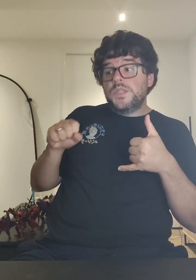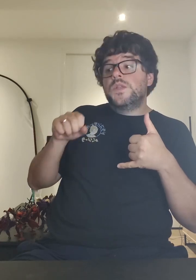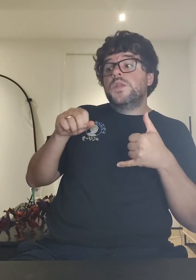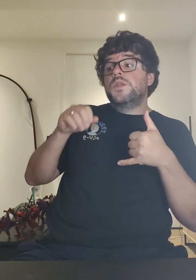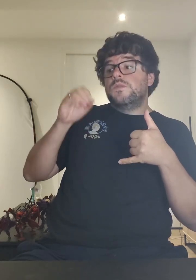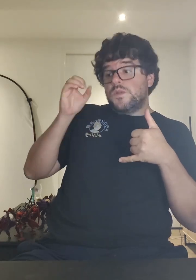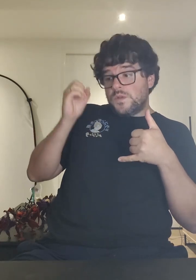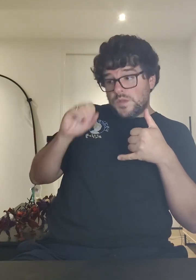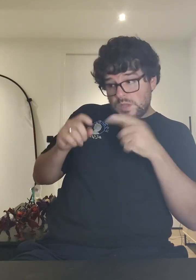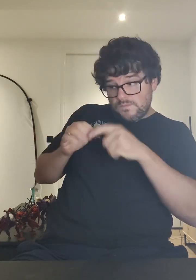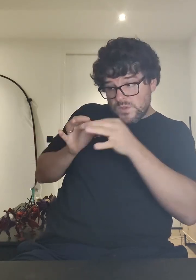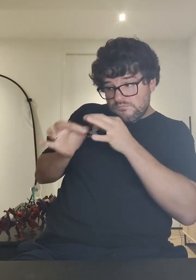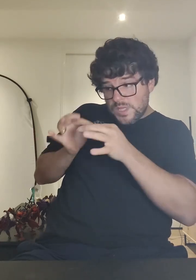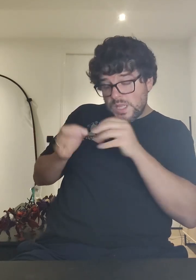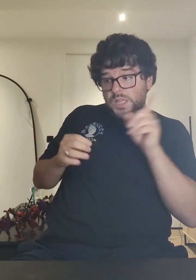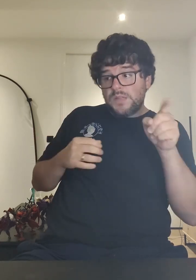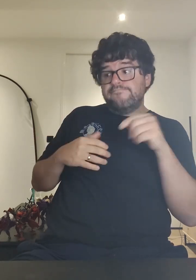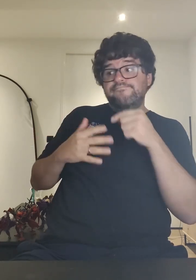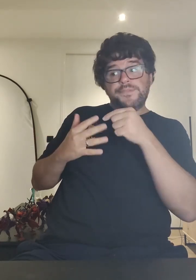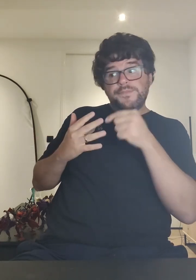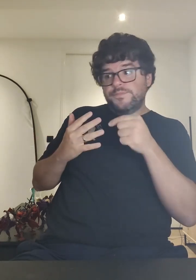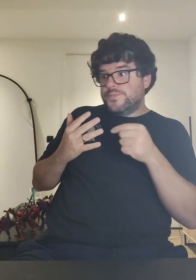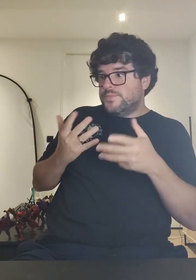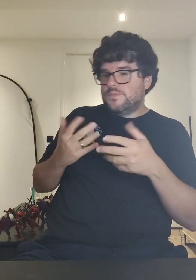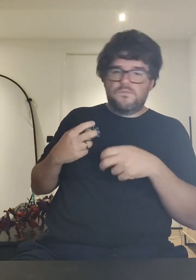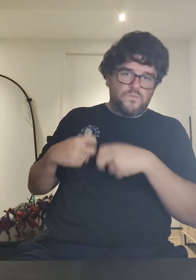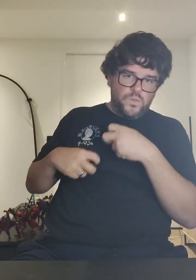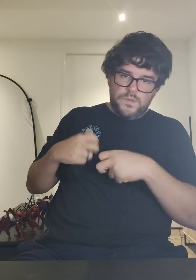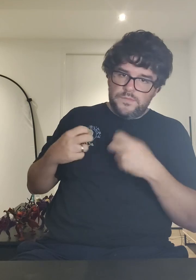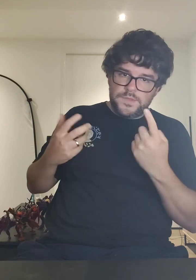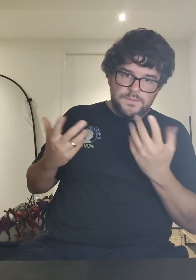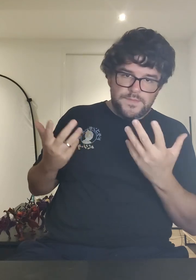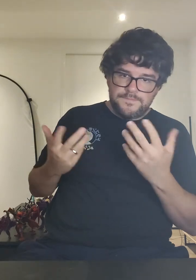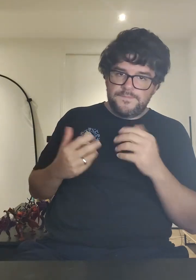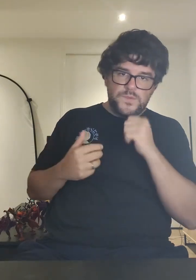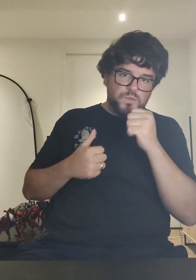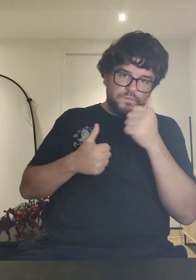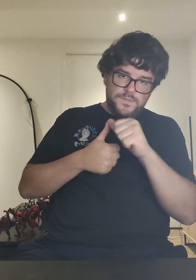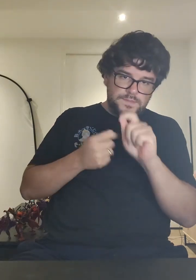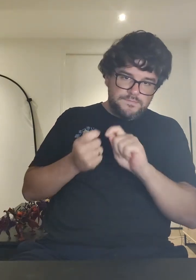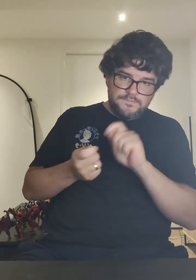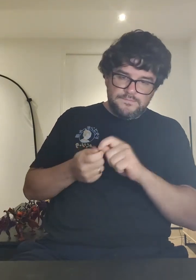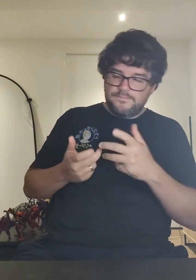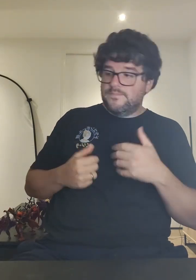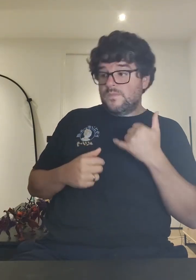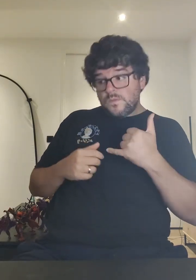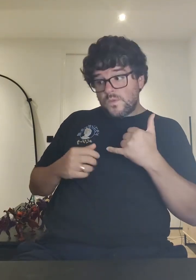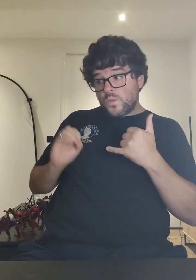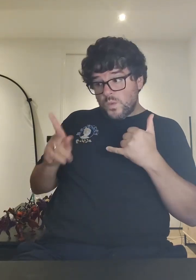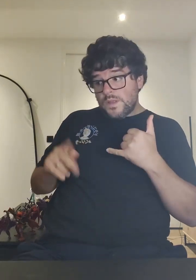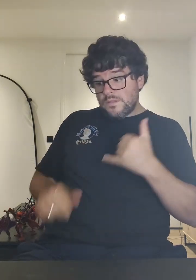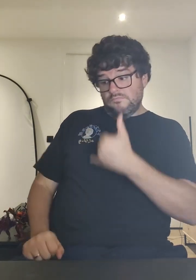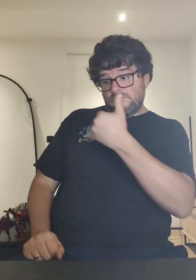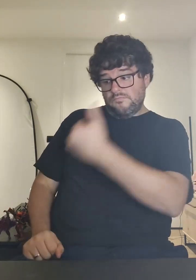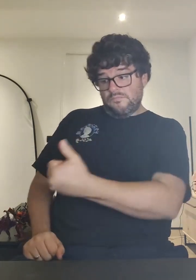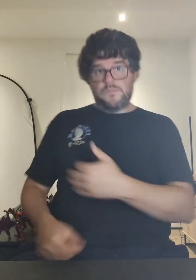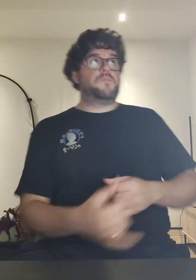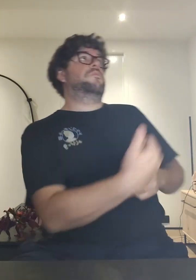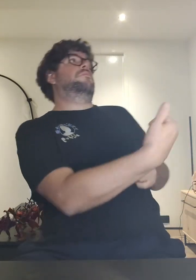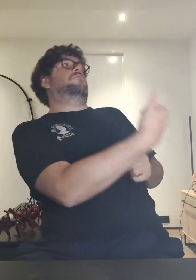Mom would say, "Now listen, you're going to get on the phone with the Social Security Department and you have to explain what my issues are. Here you go."